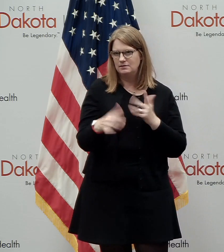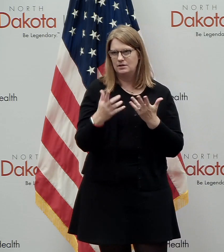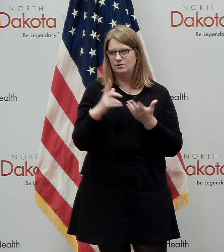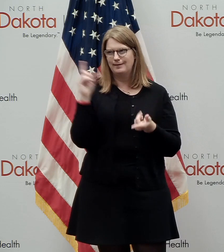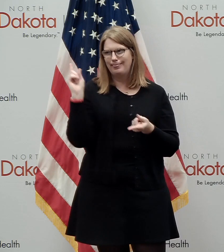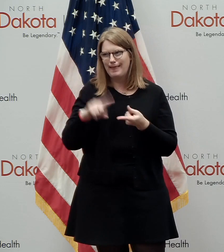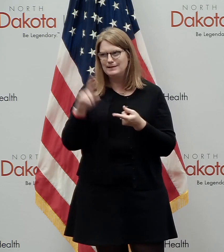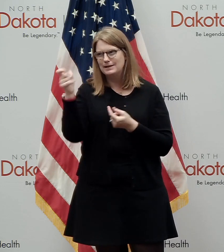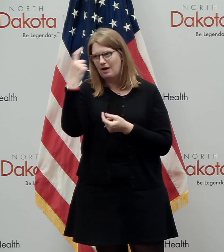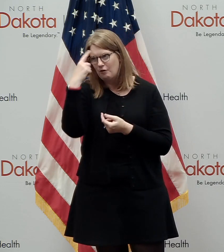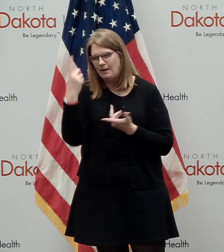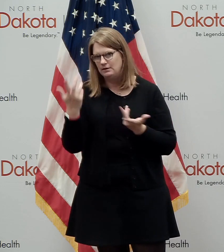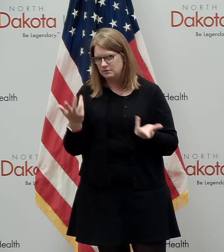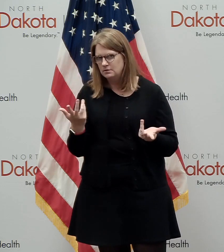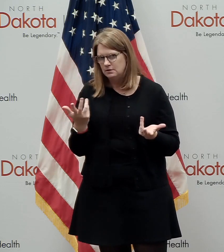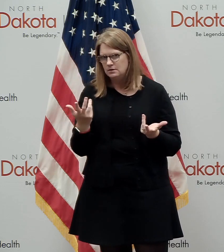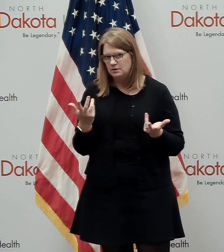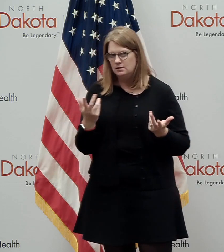Again, we want the light